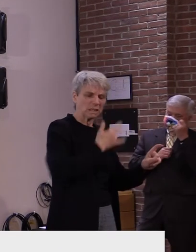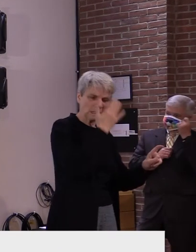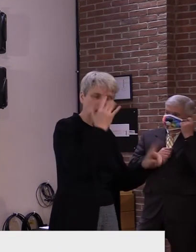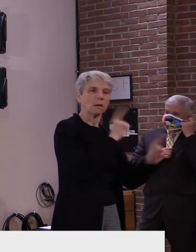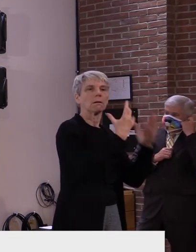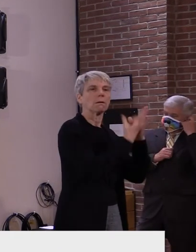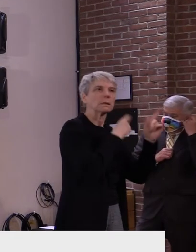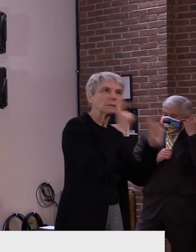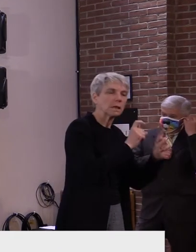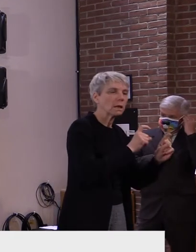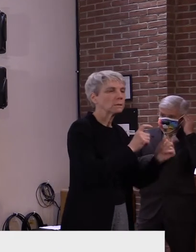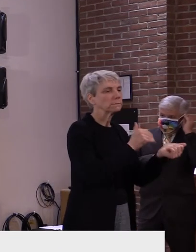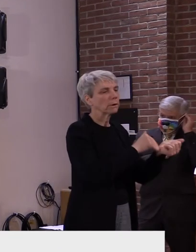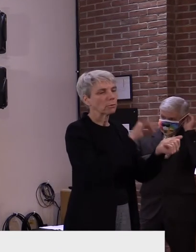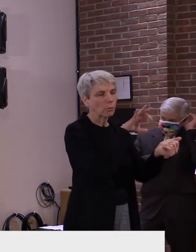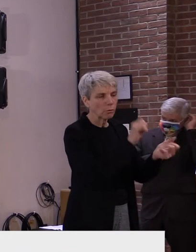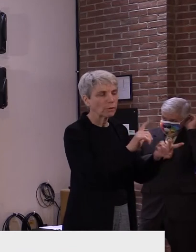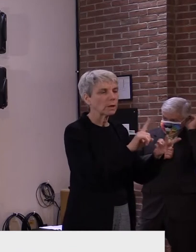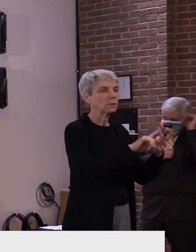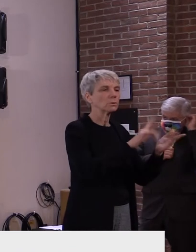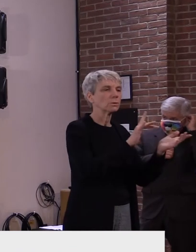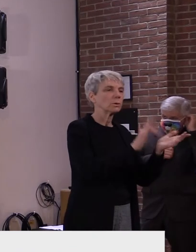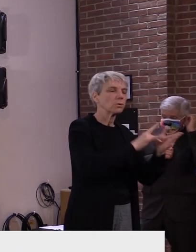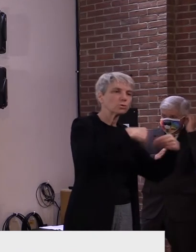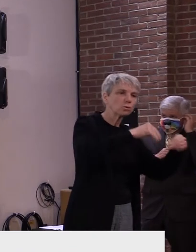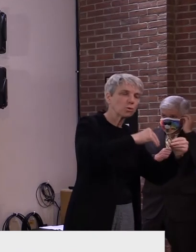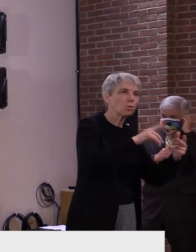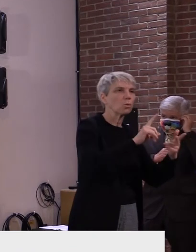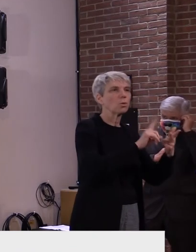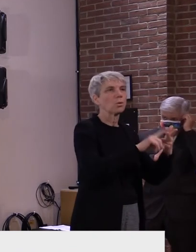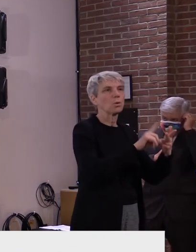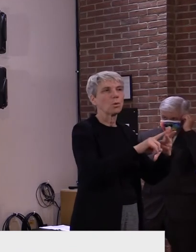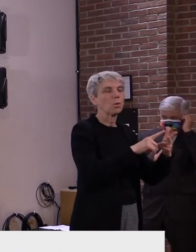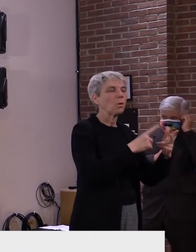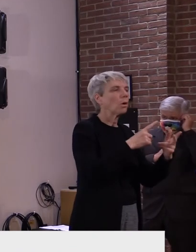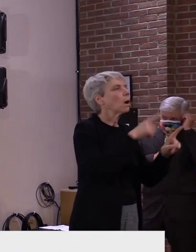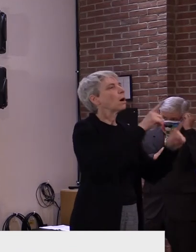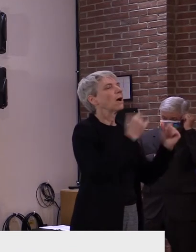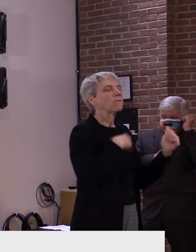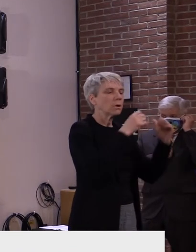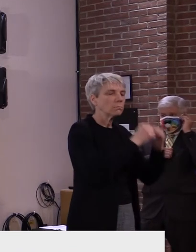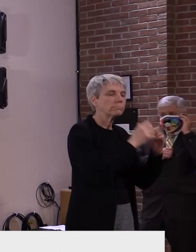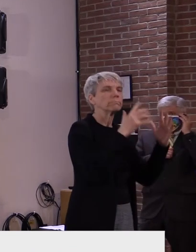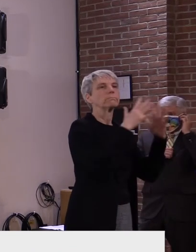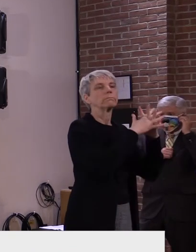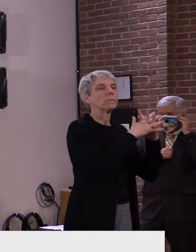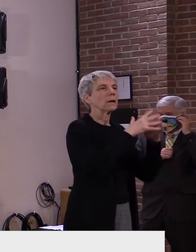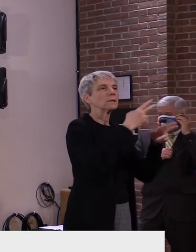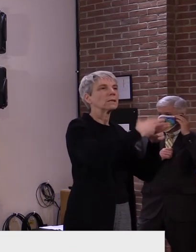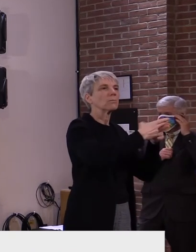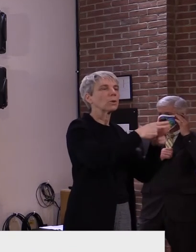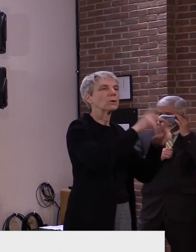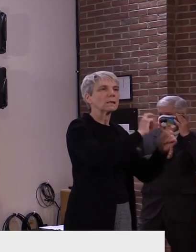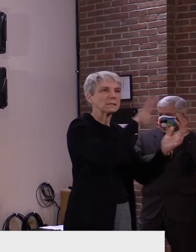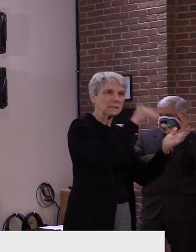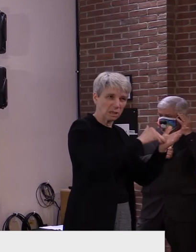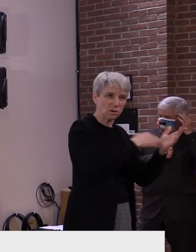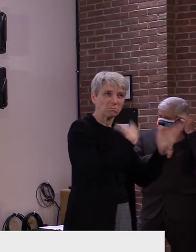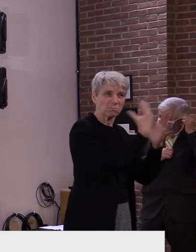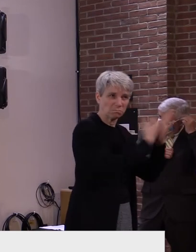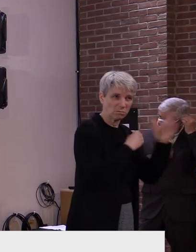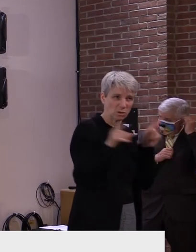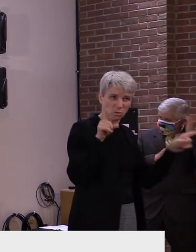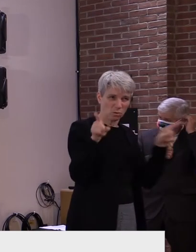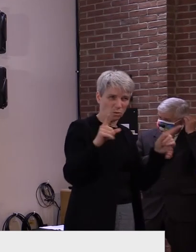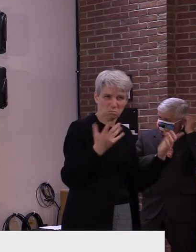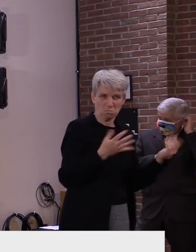of college and diversity testing well that's that's a very valid concern for sure